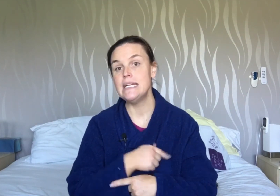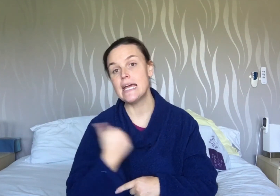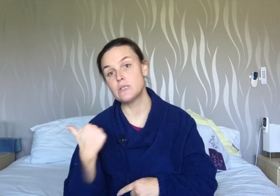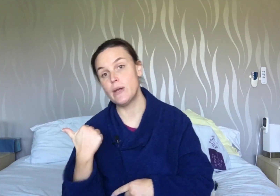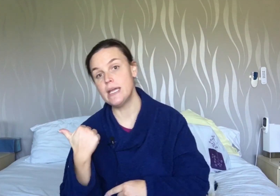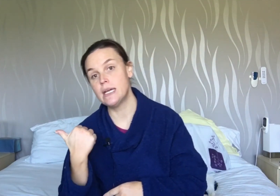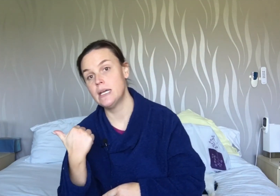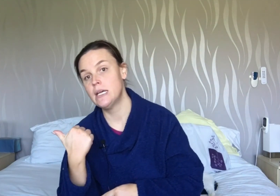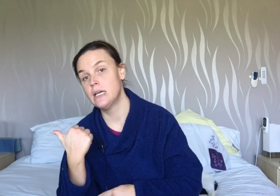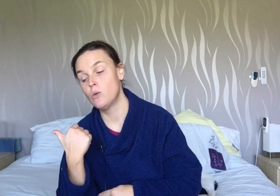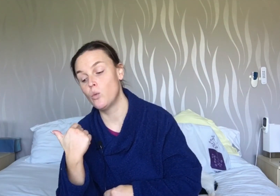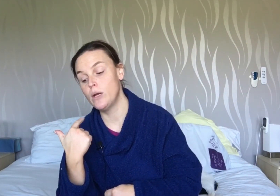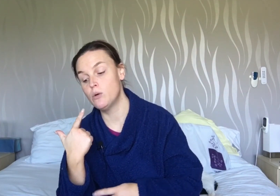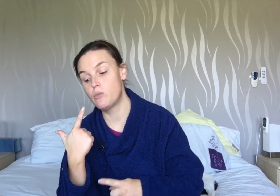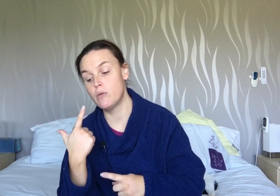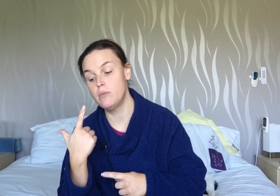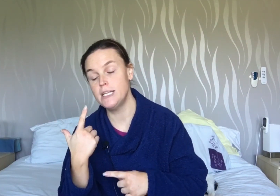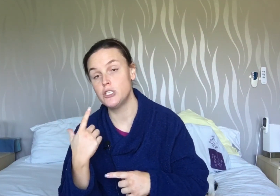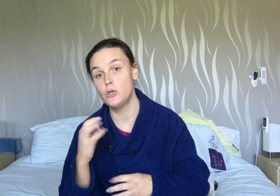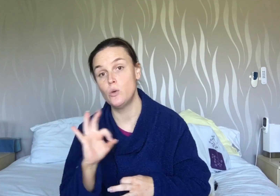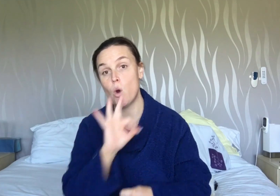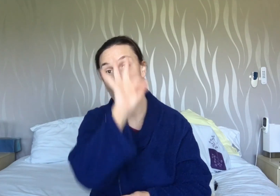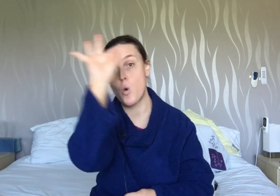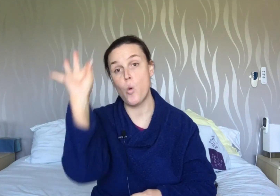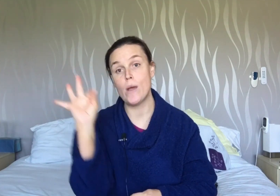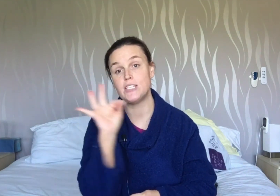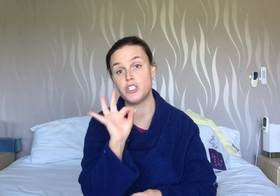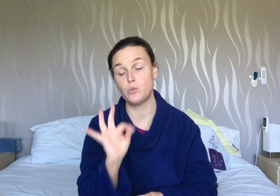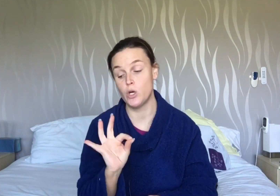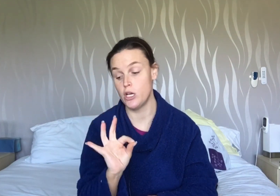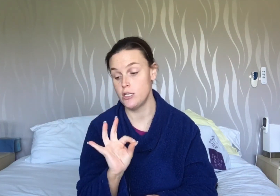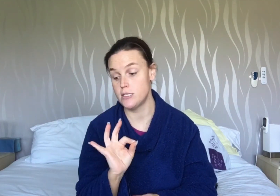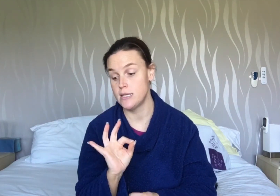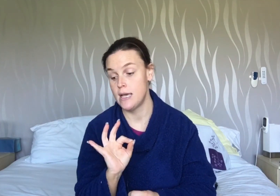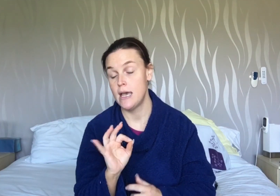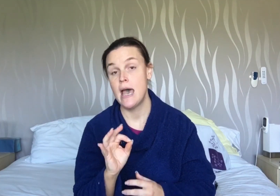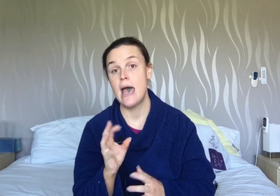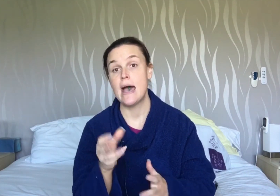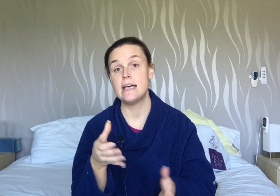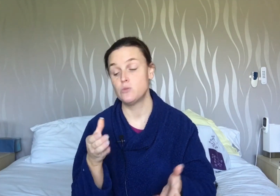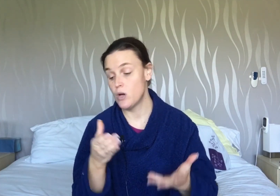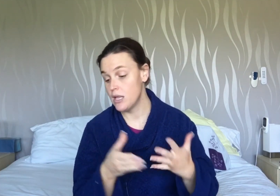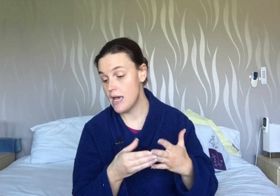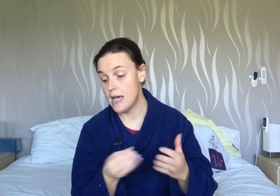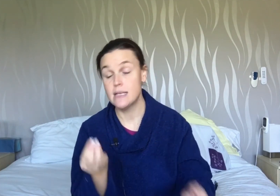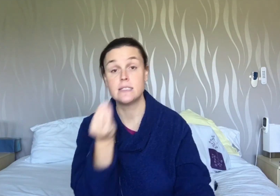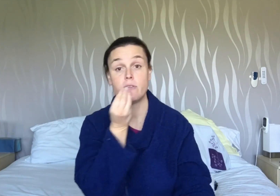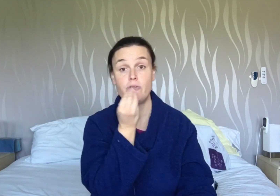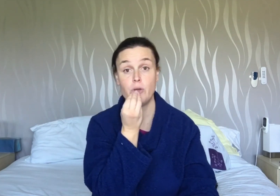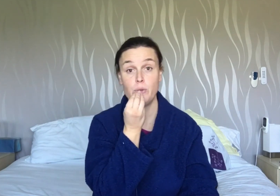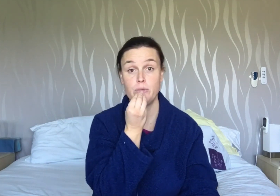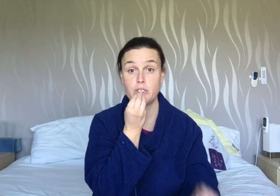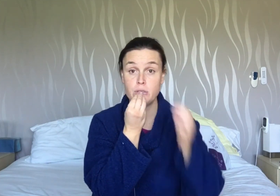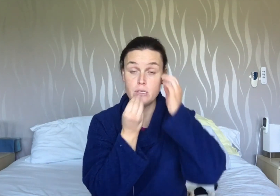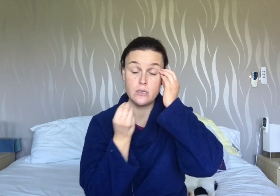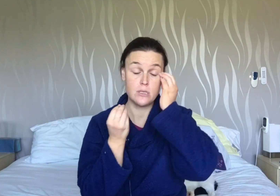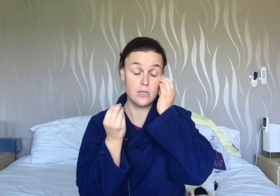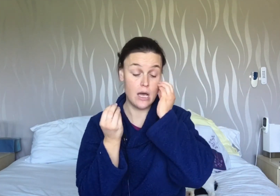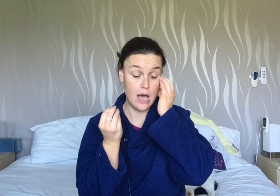Next week we will probably do question words as well as foods.